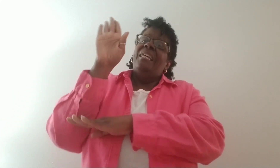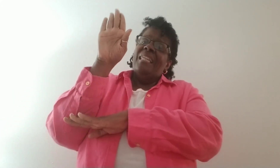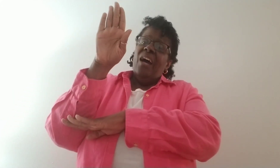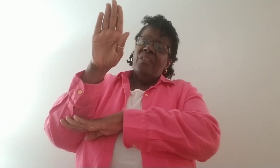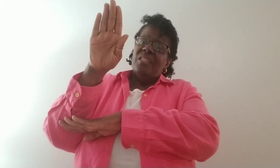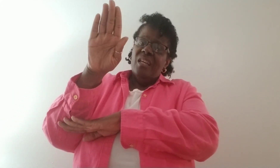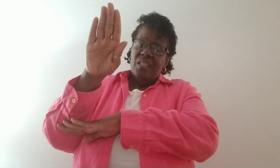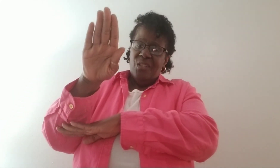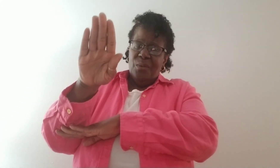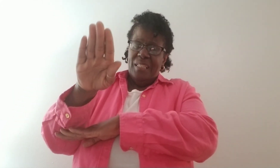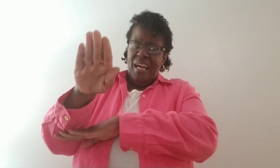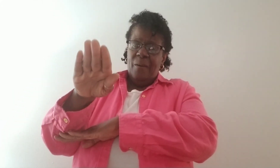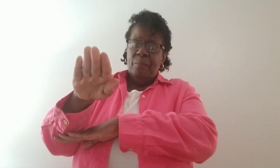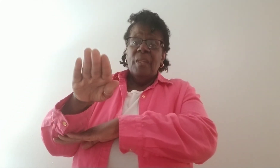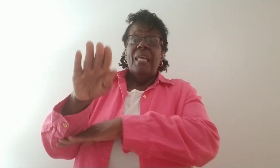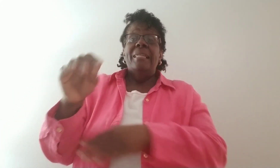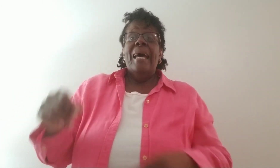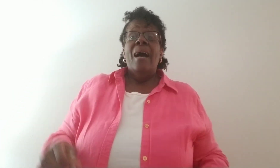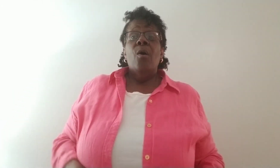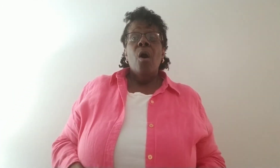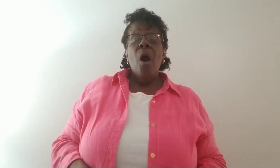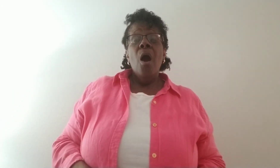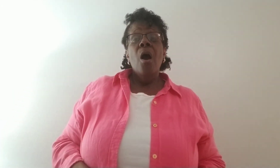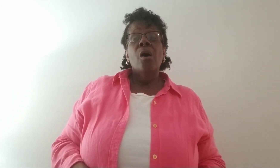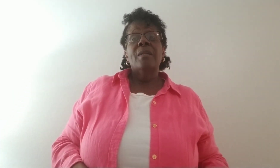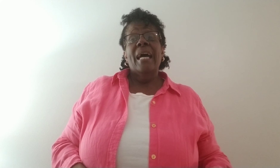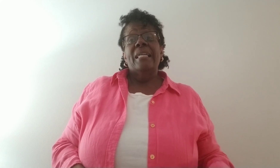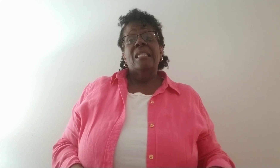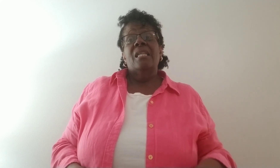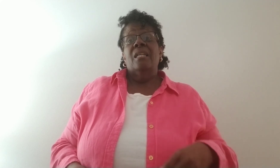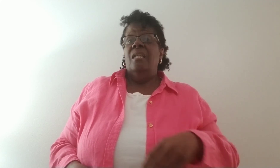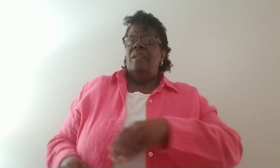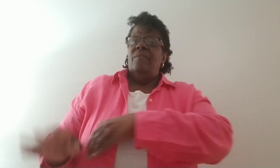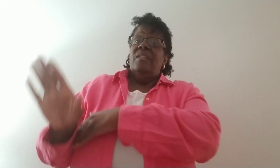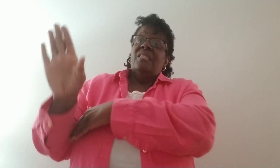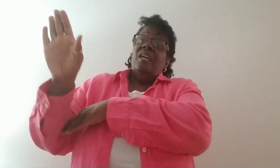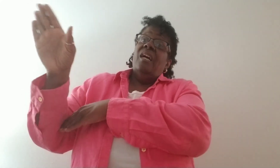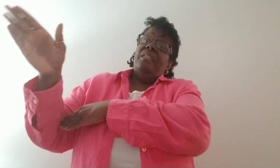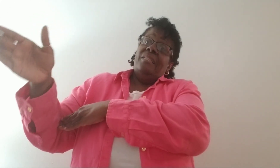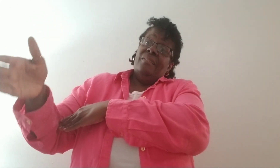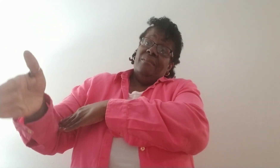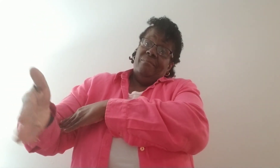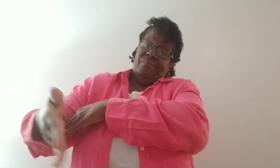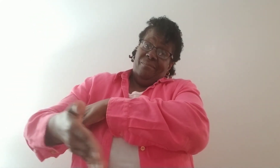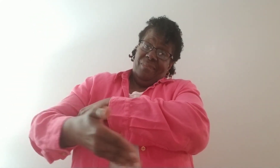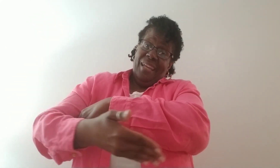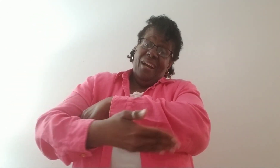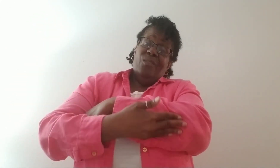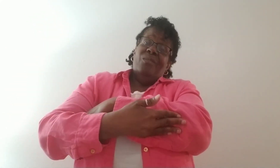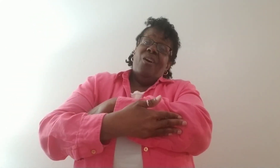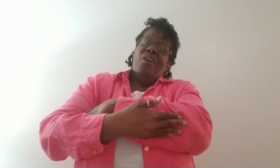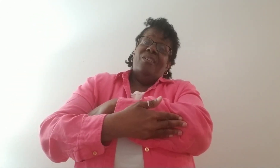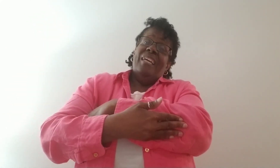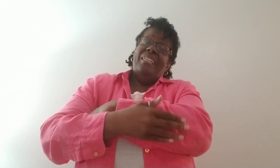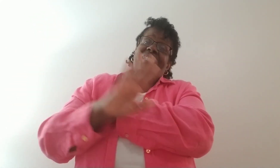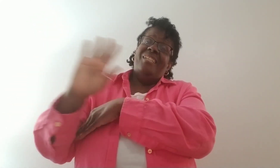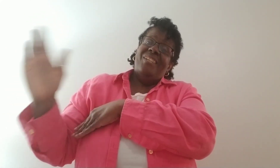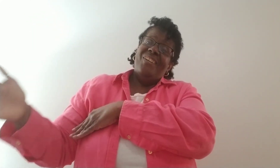Now the sun is going down. Now, all night, the sun is down all night,